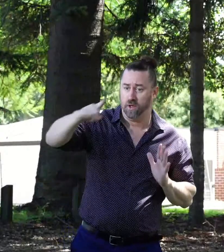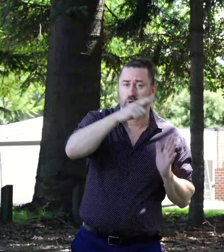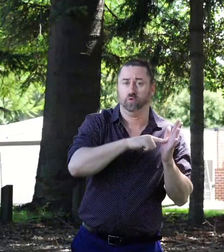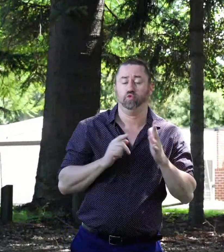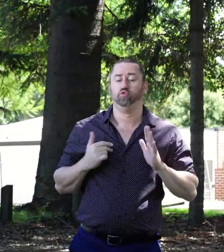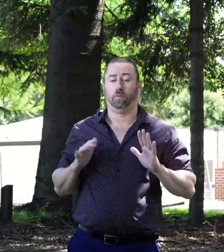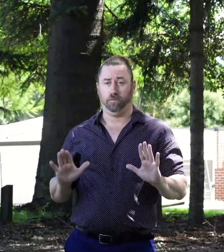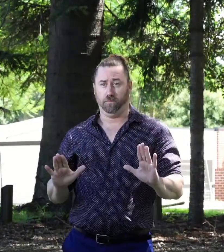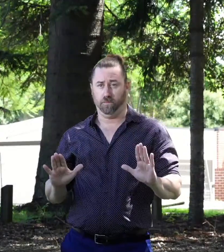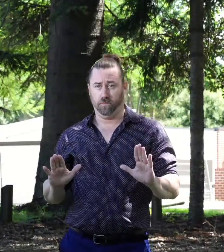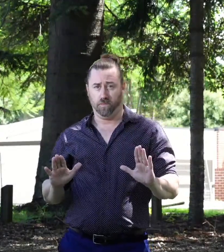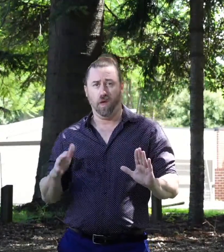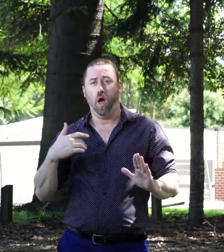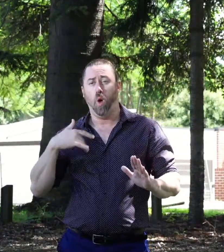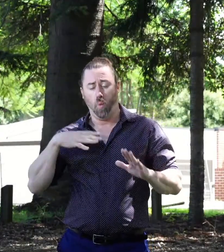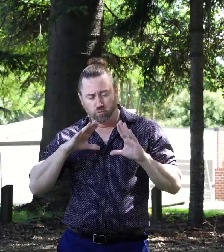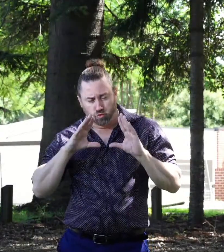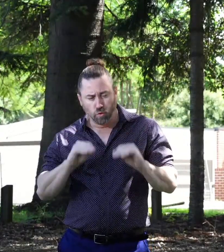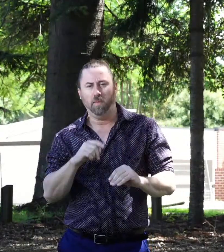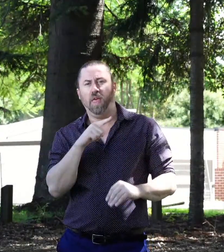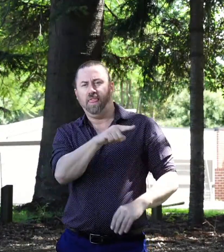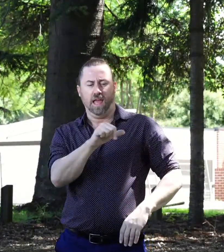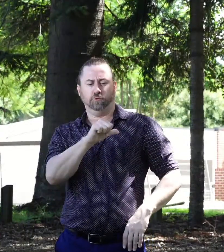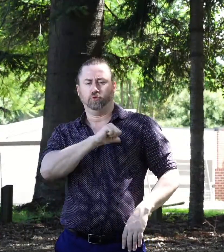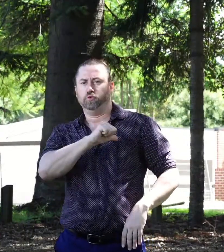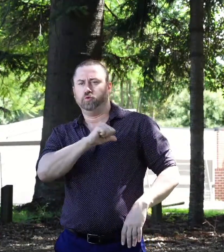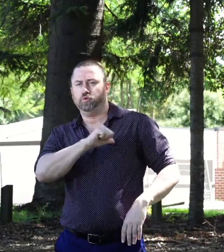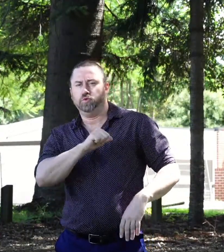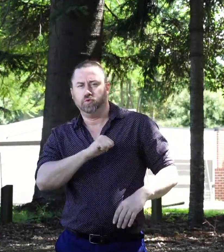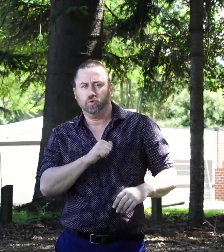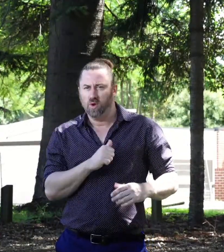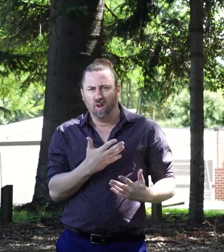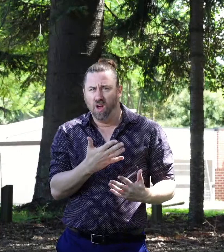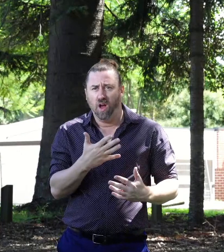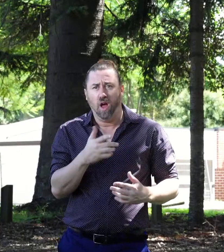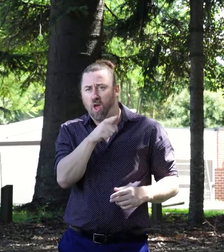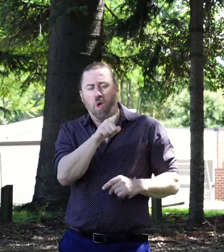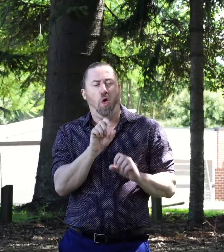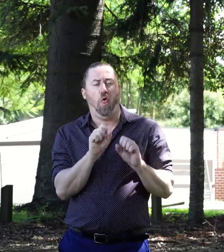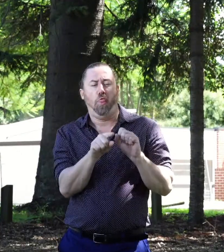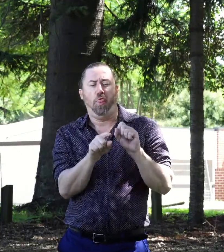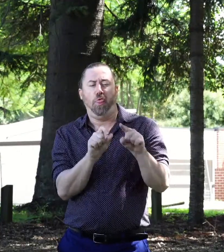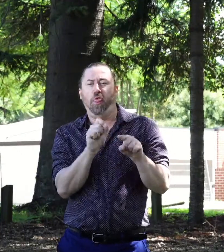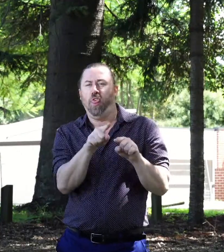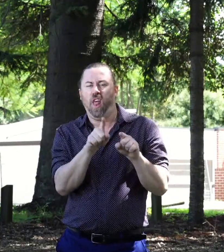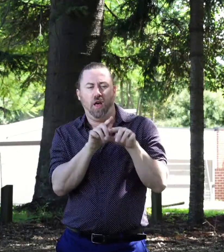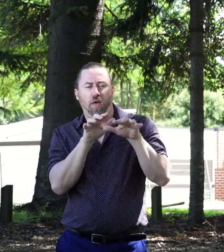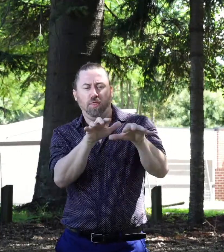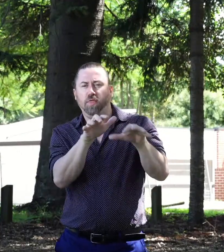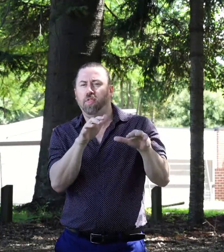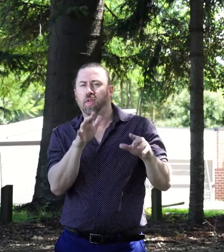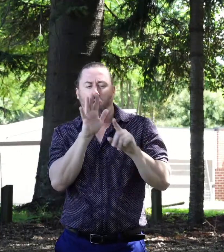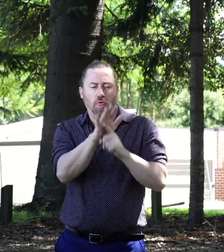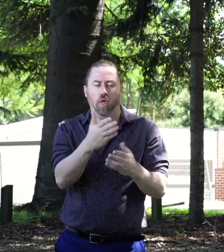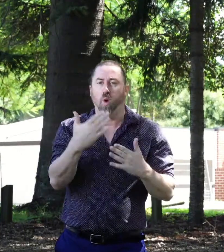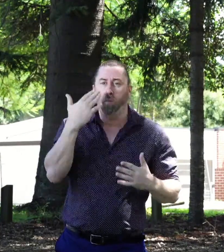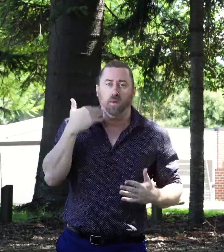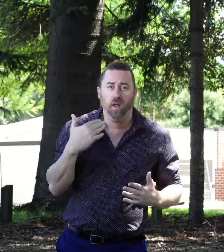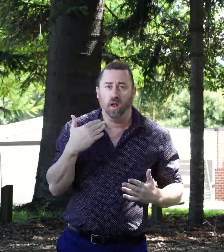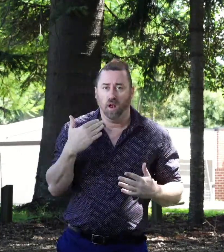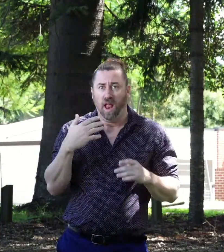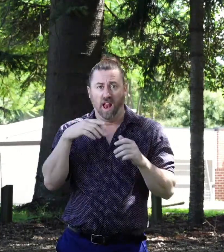can stamp out these practices that are having detrimental effects on women, on